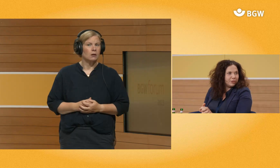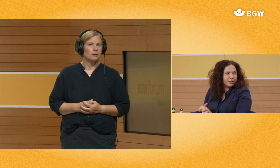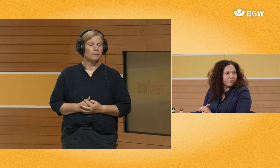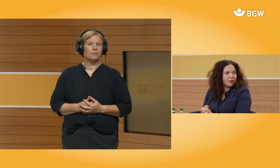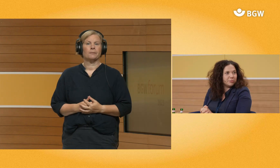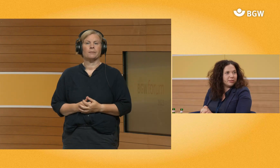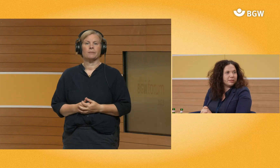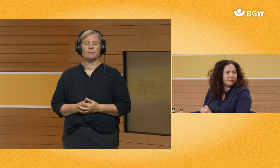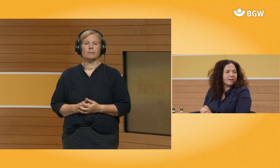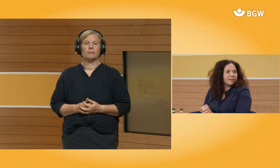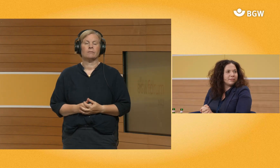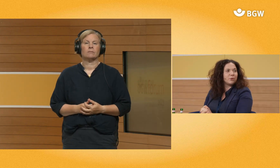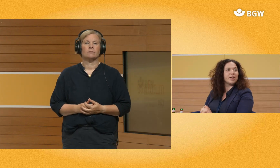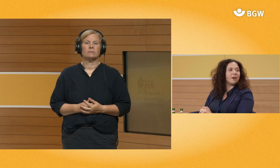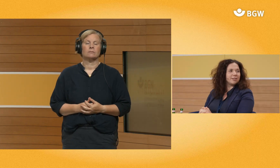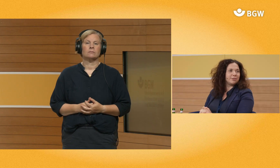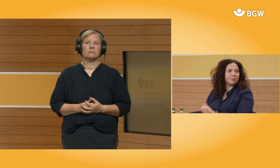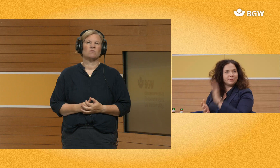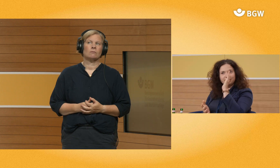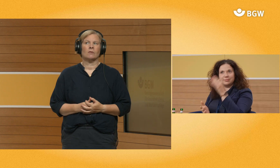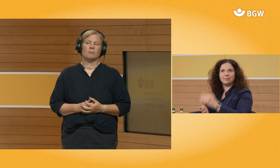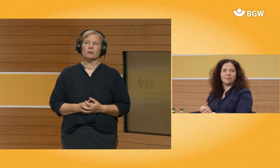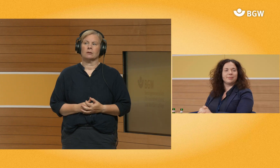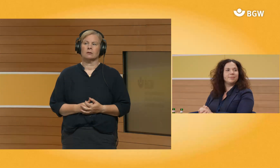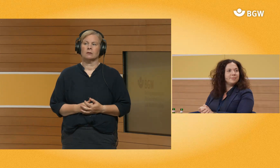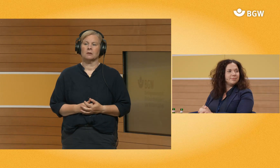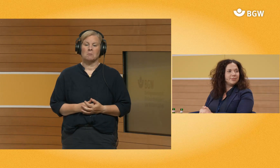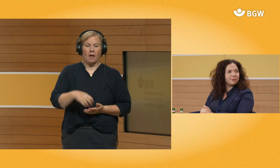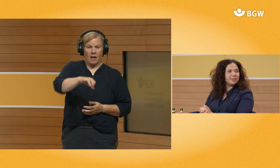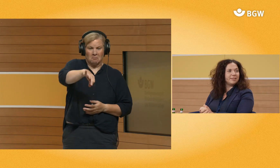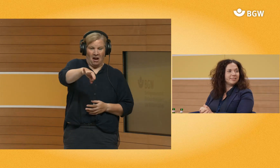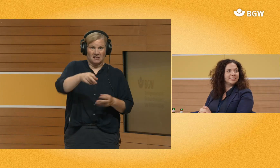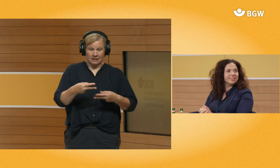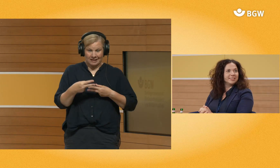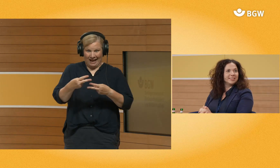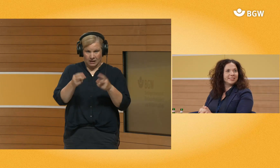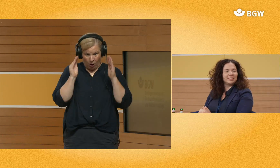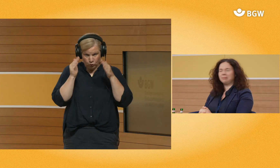for each and every hospital, it's quite hard to see.